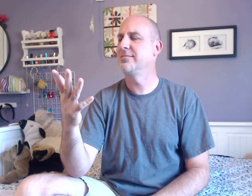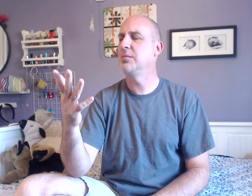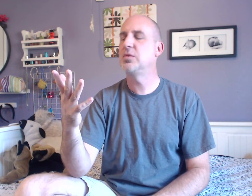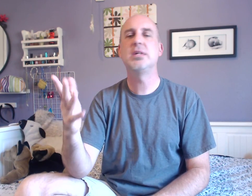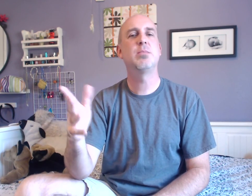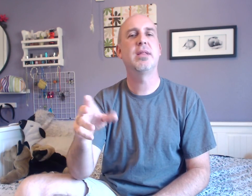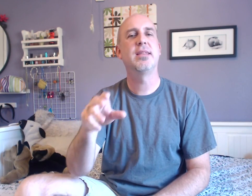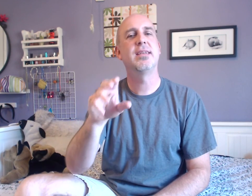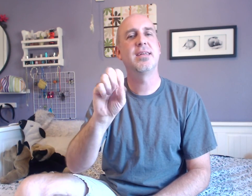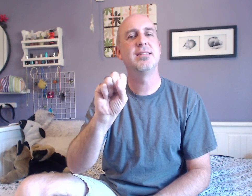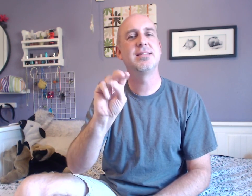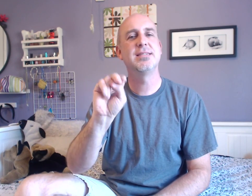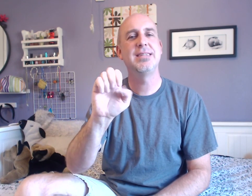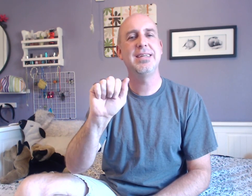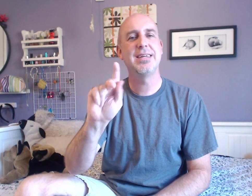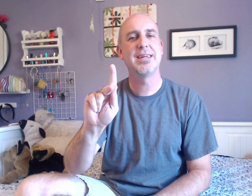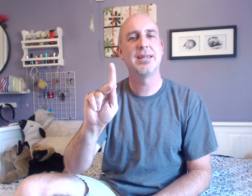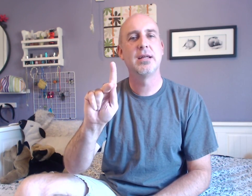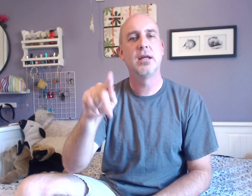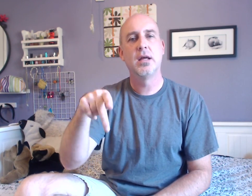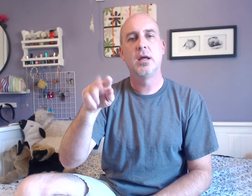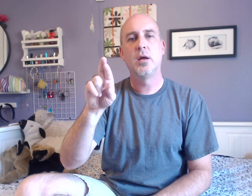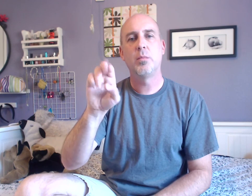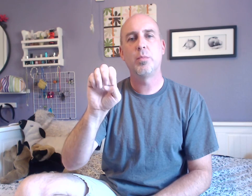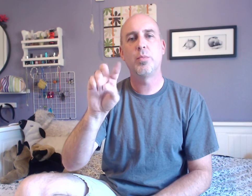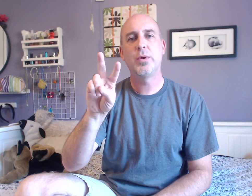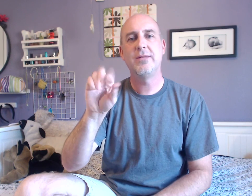me try spelling that again. Sneak preview.